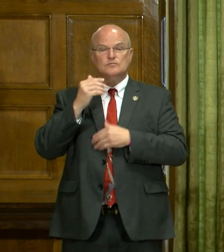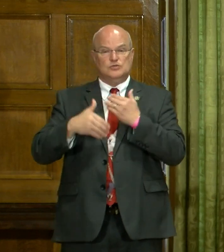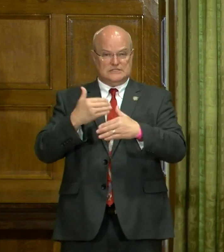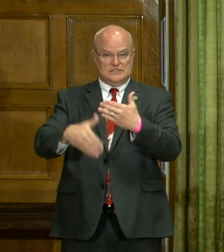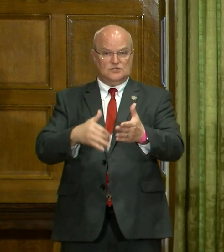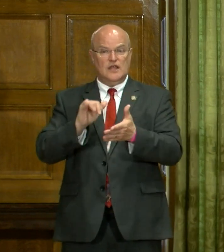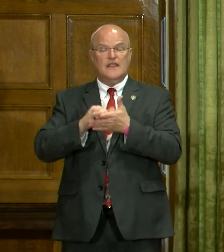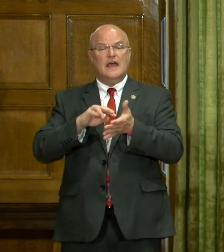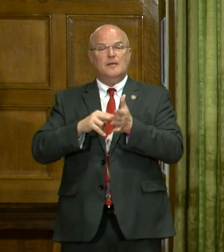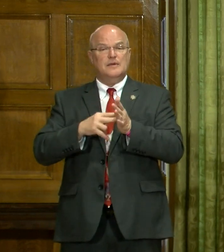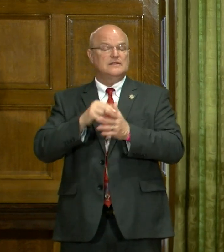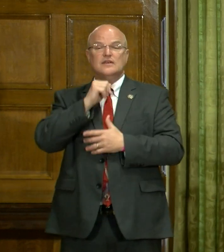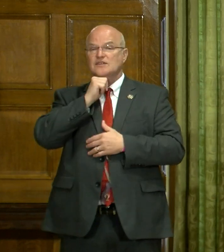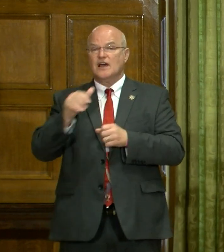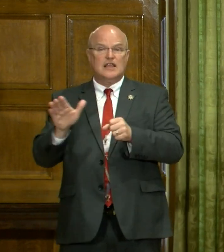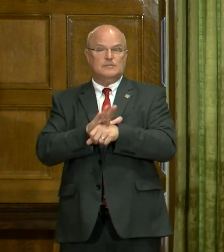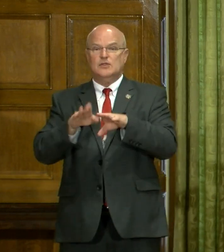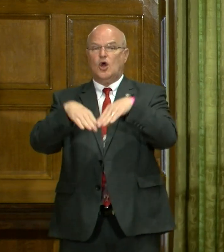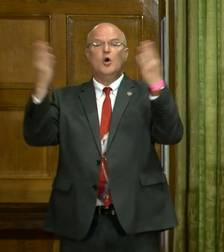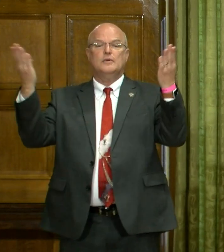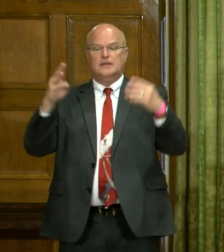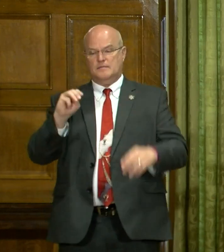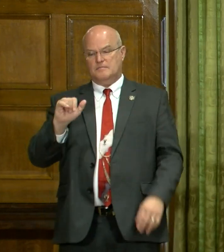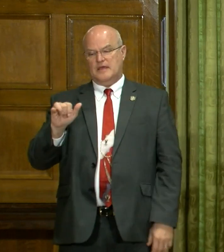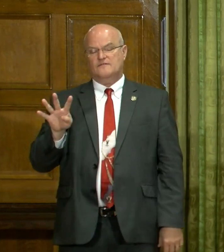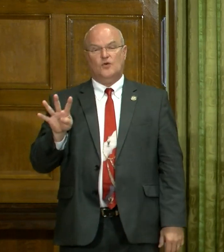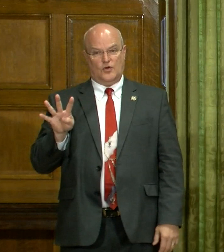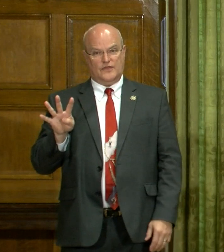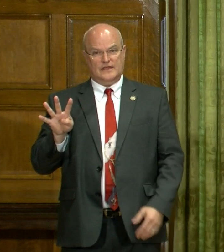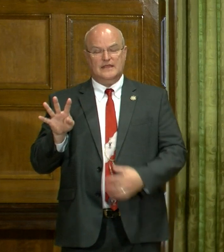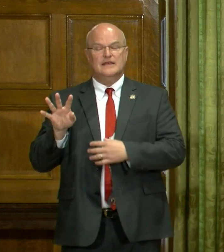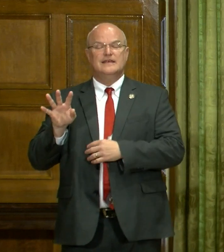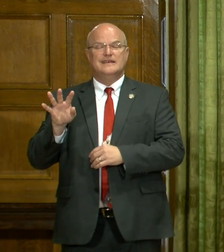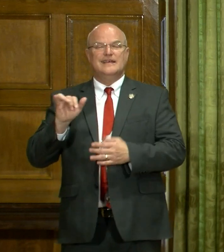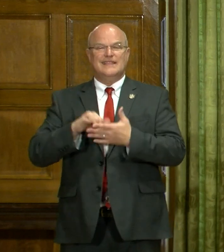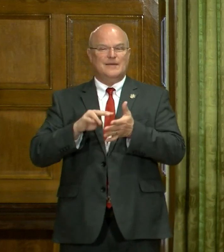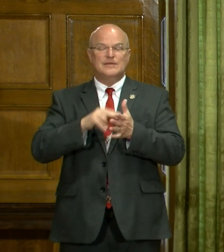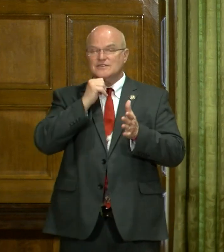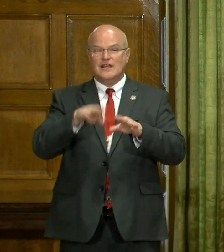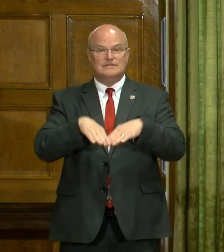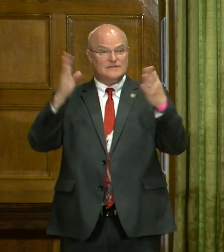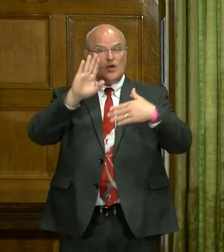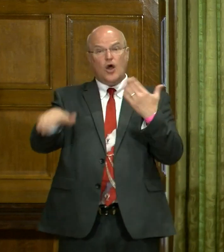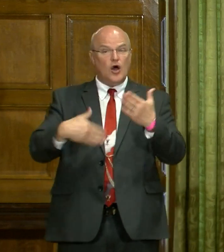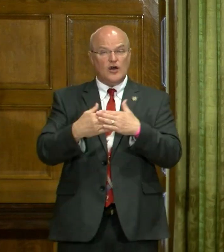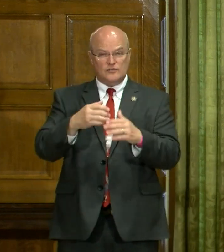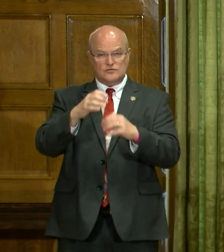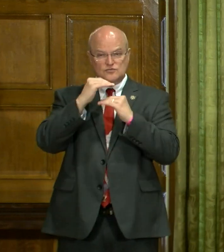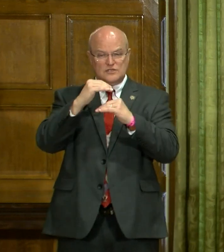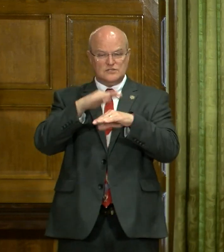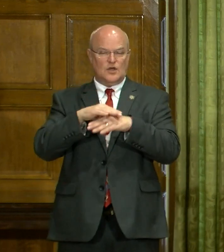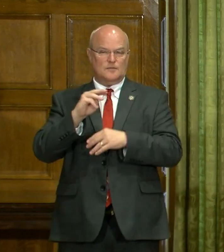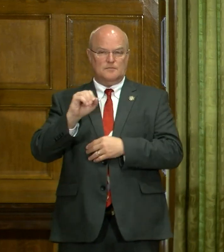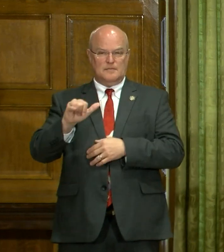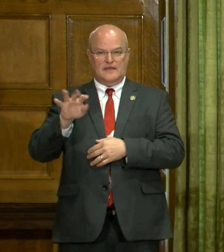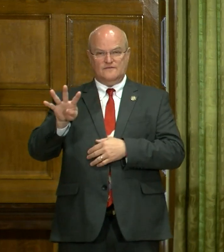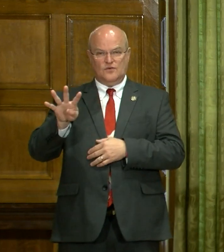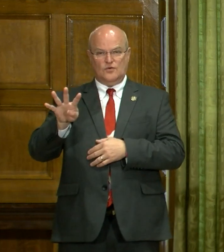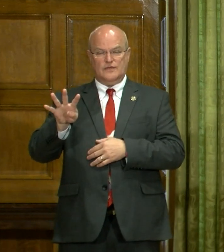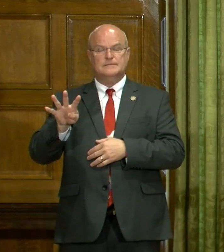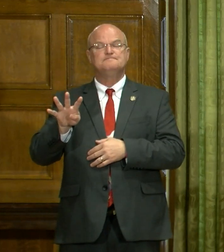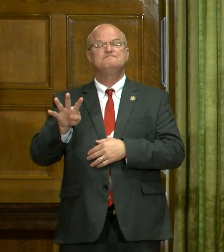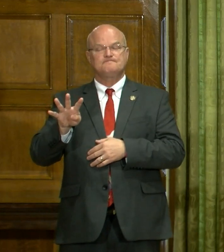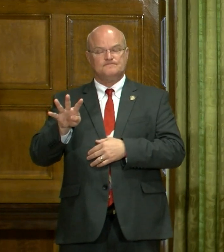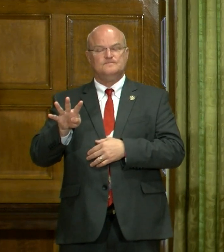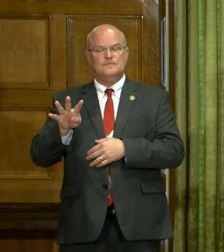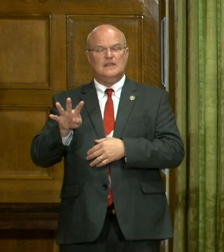procedures, that means you're not completely opening up on May 4th. That means you're not lifting all the restrictions on May 4th. And here